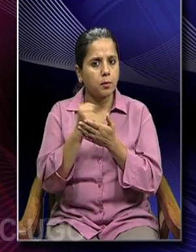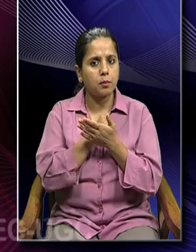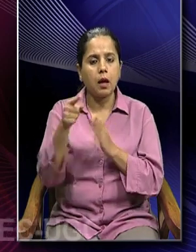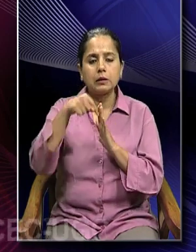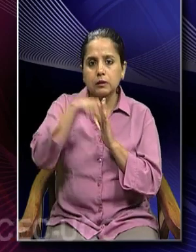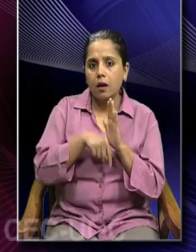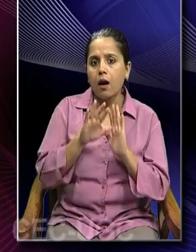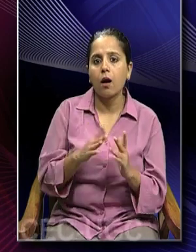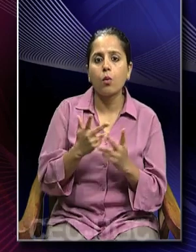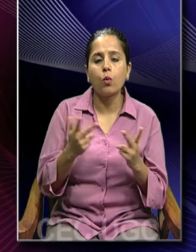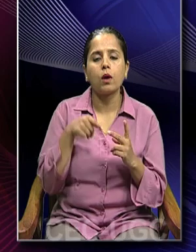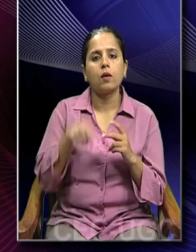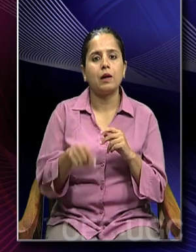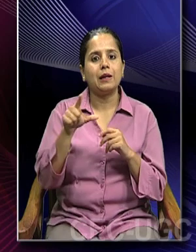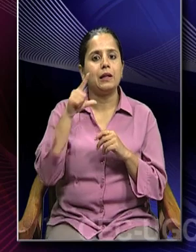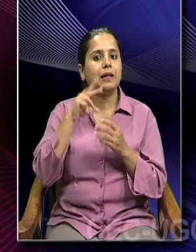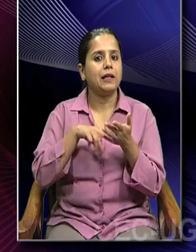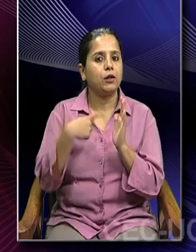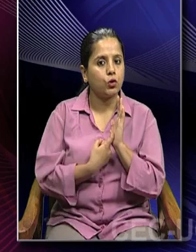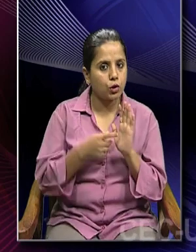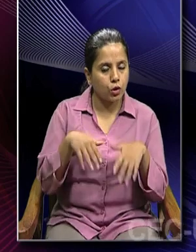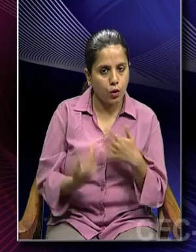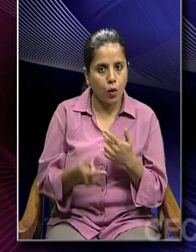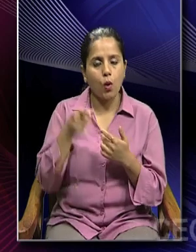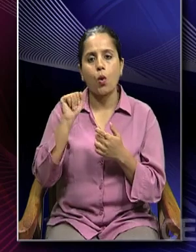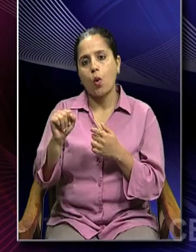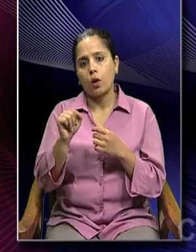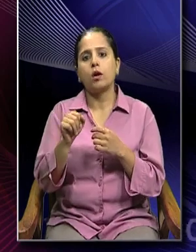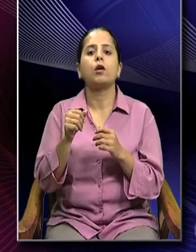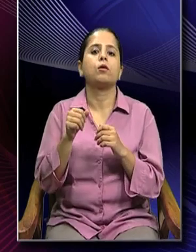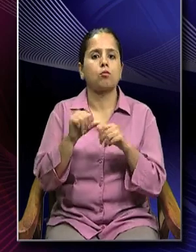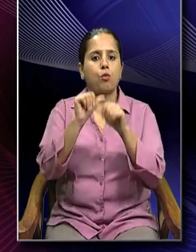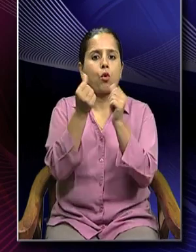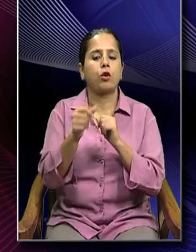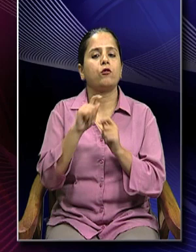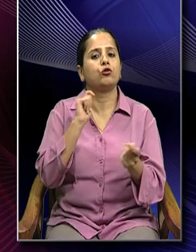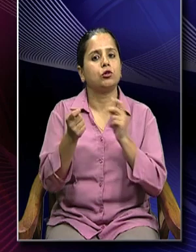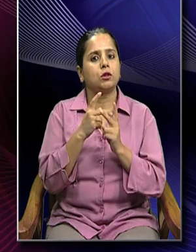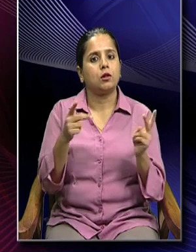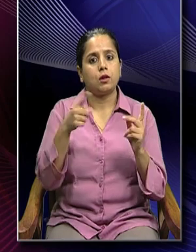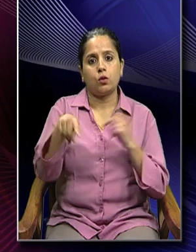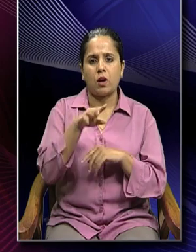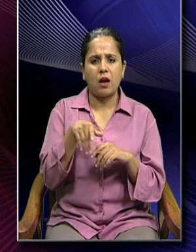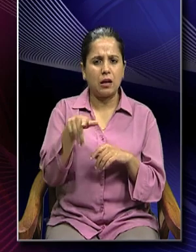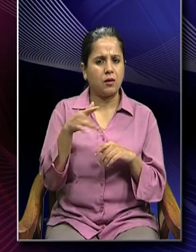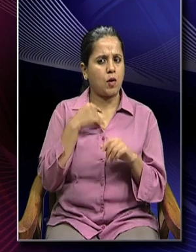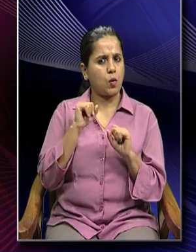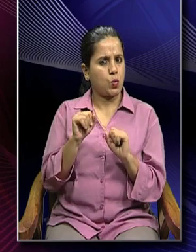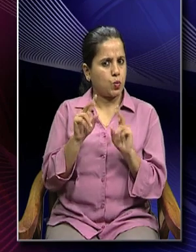in linear and mechanistic models of change. They believe that it is very much mechanical, it is very